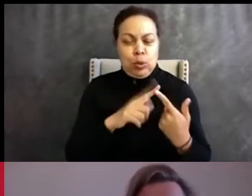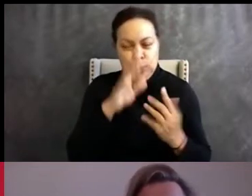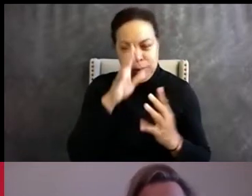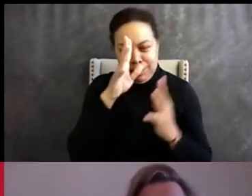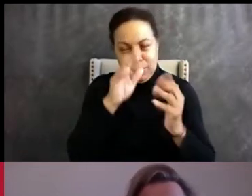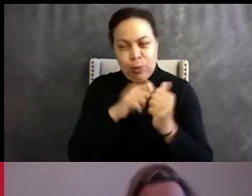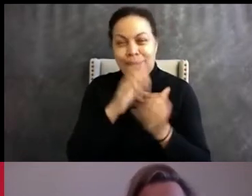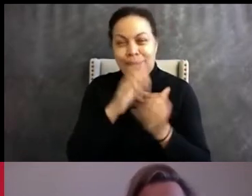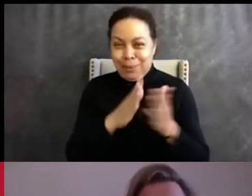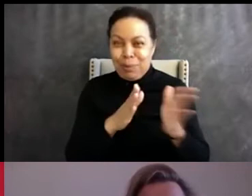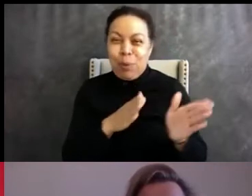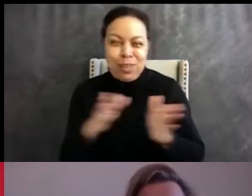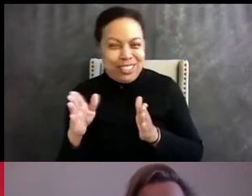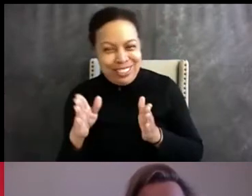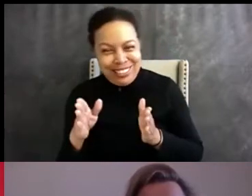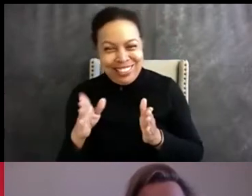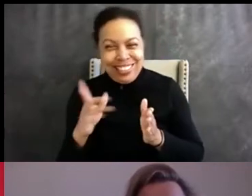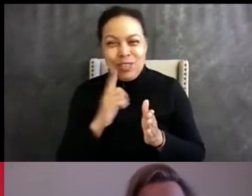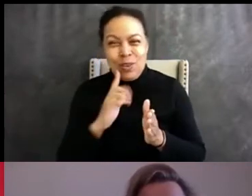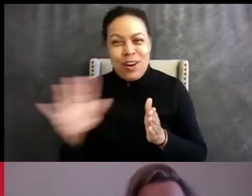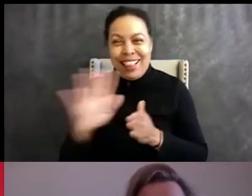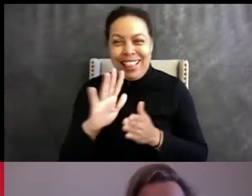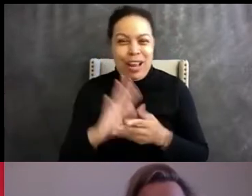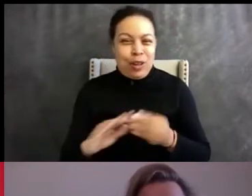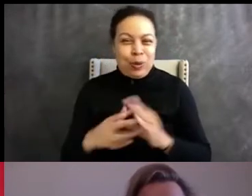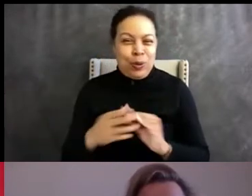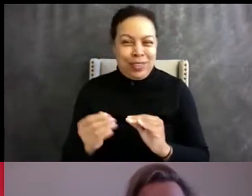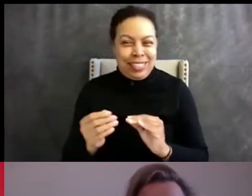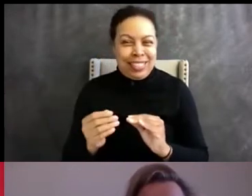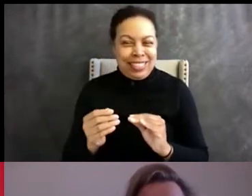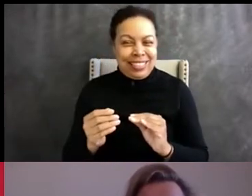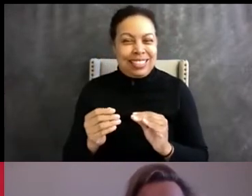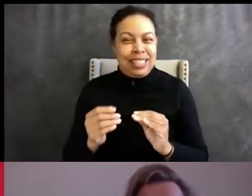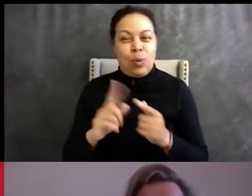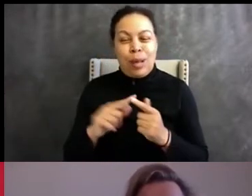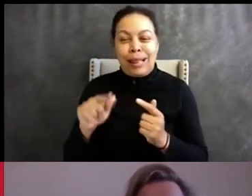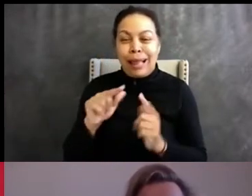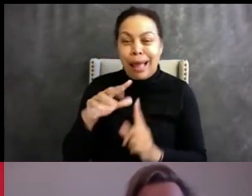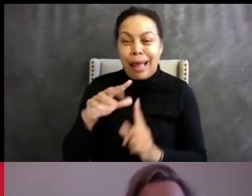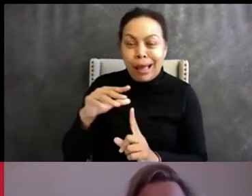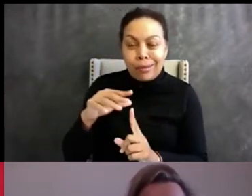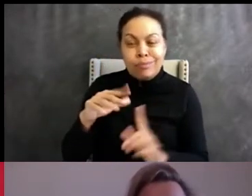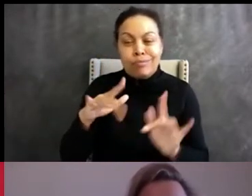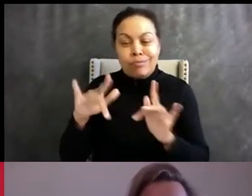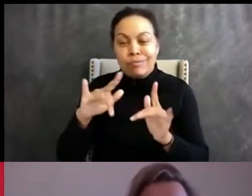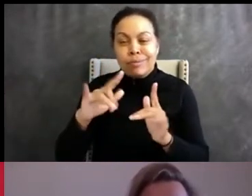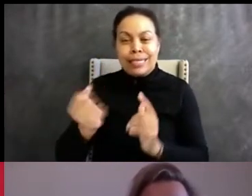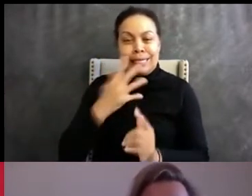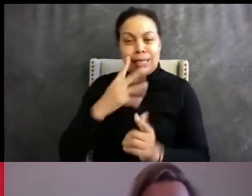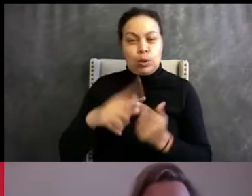order to the stories that people record and send to us. So I'm really excited to hear what everybody has to say.